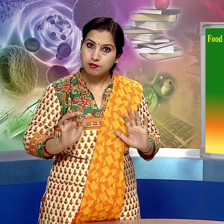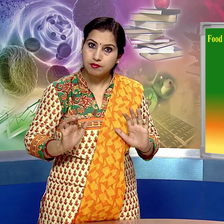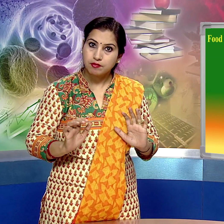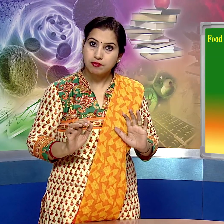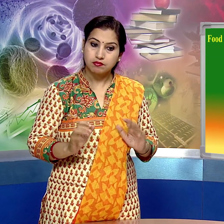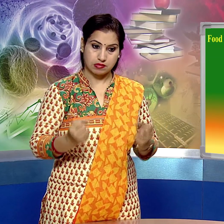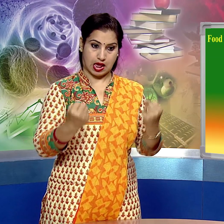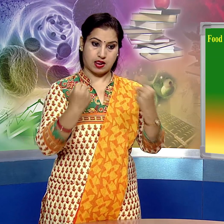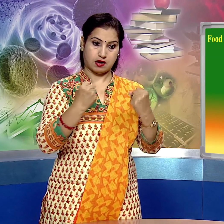production of energy,